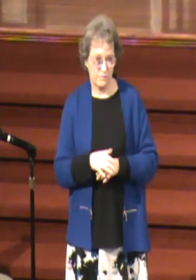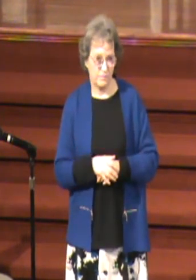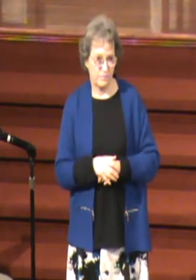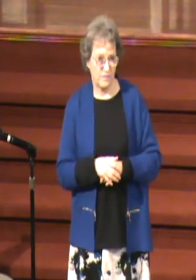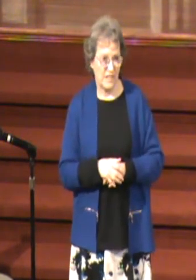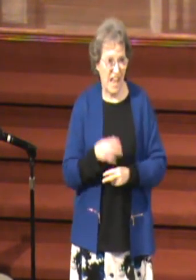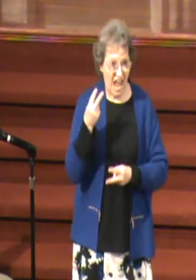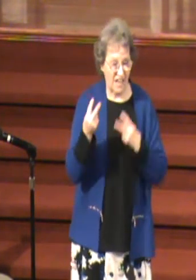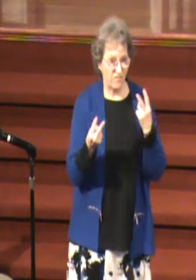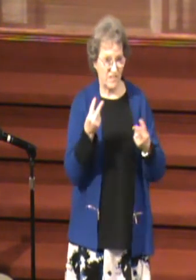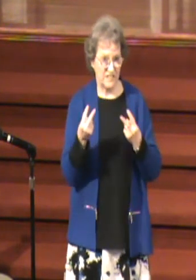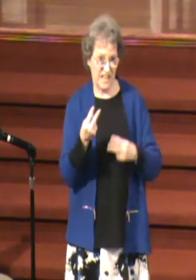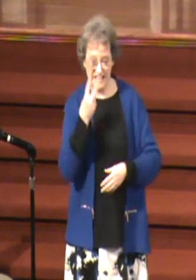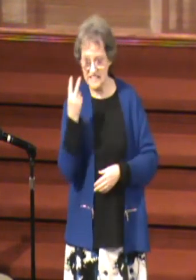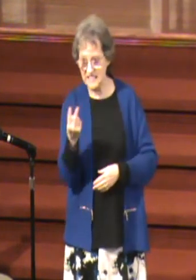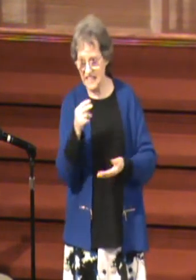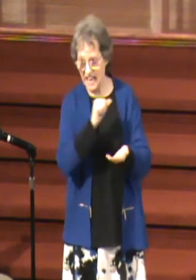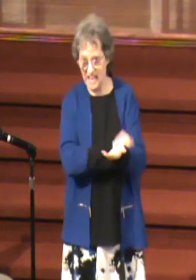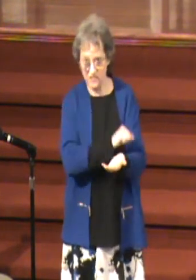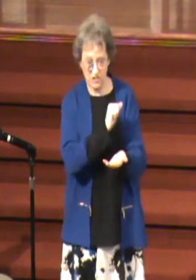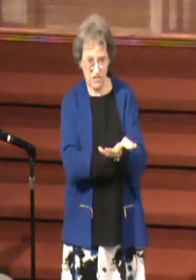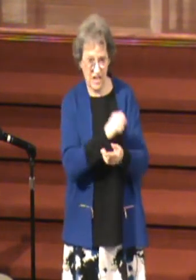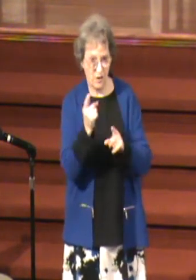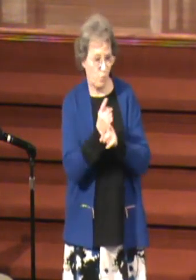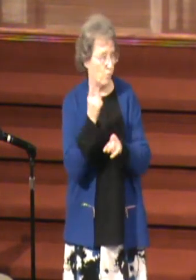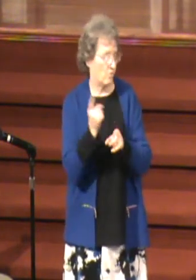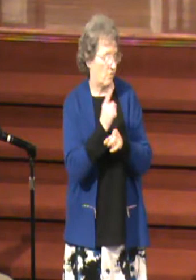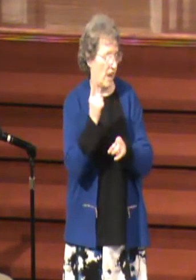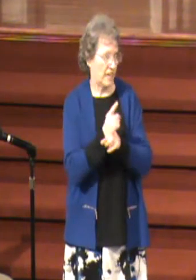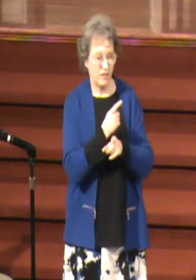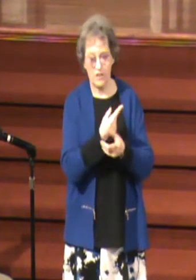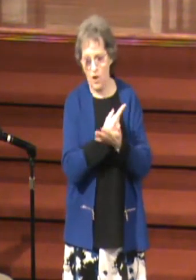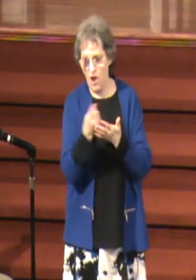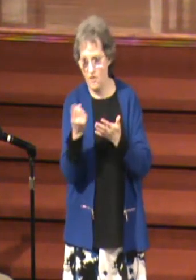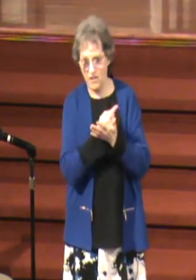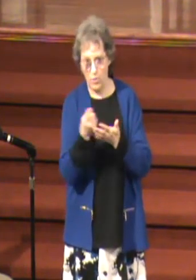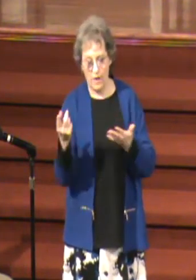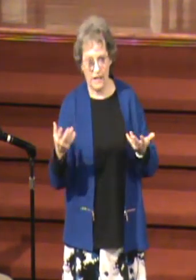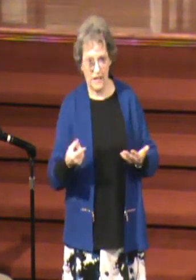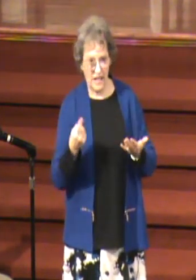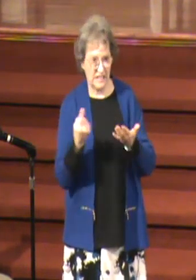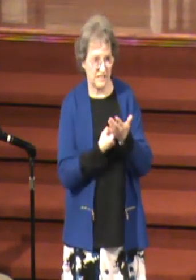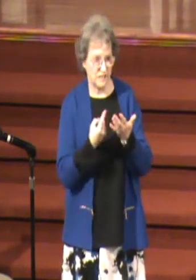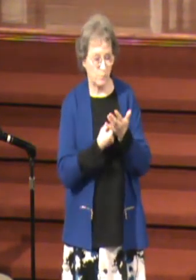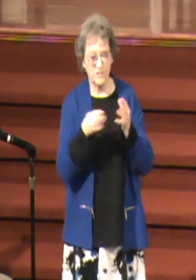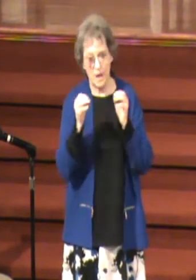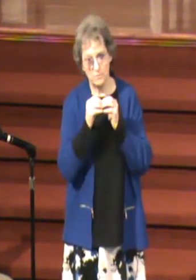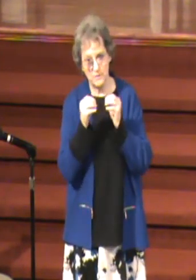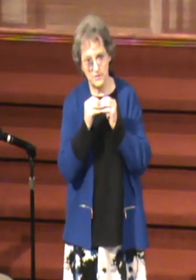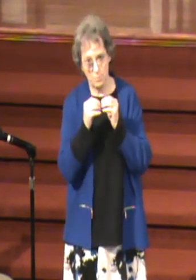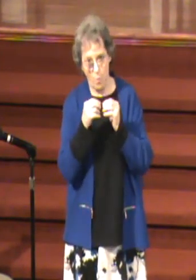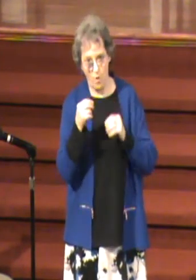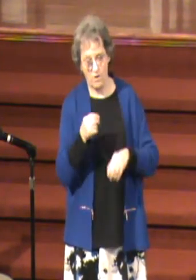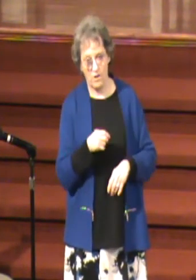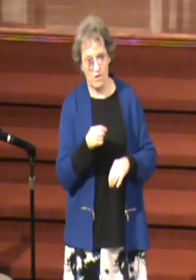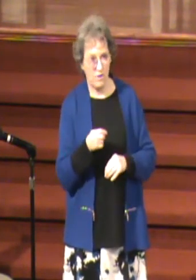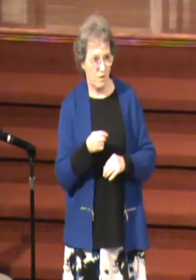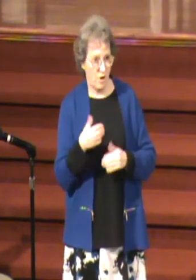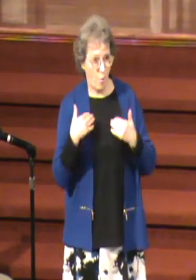on a regular basis. See Antionette 3 times every week. Sometimes more than just the 3 times that we have service here.